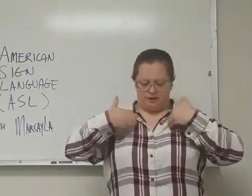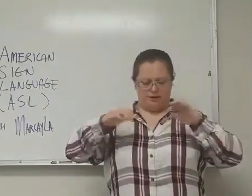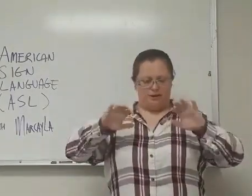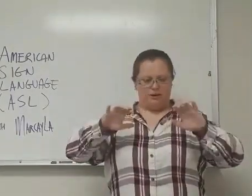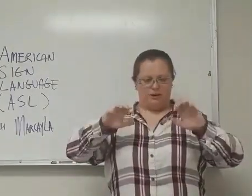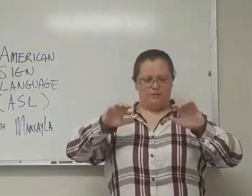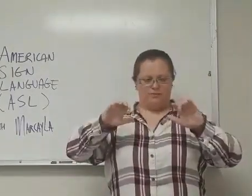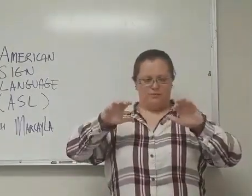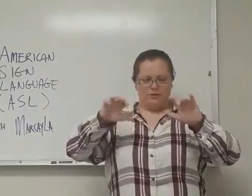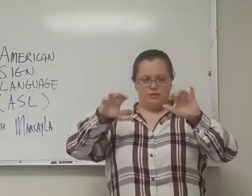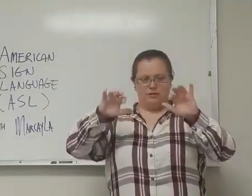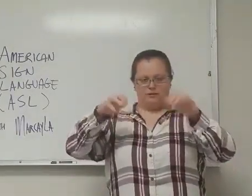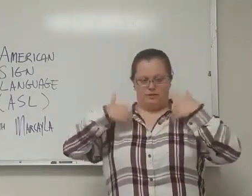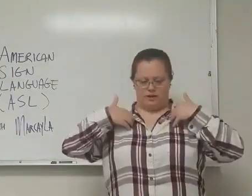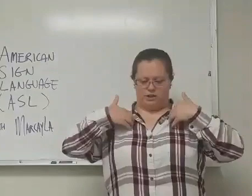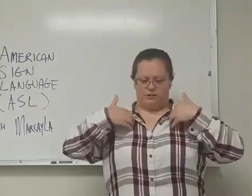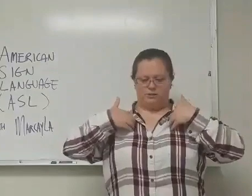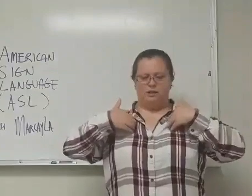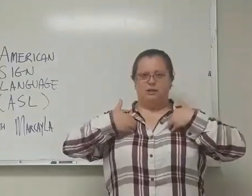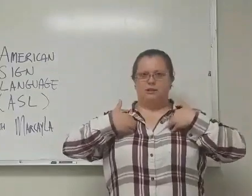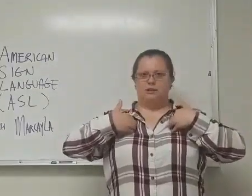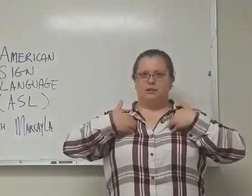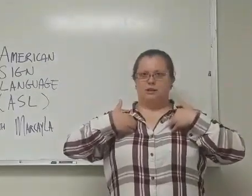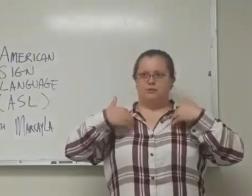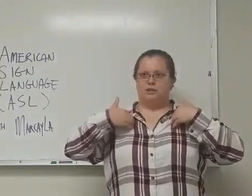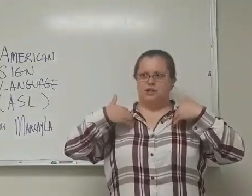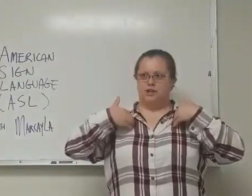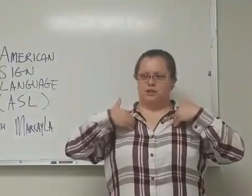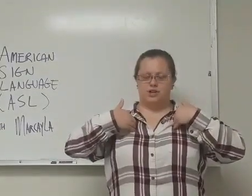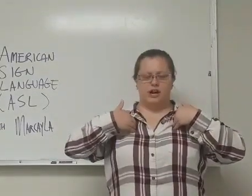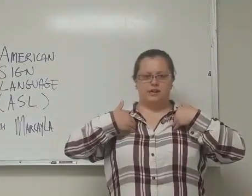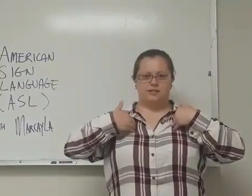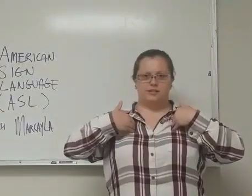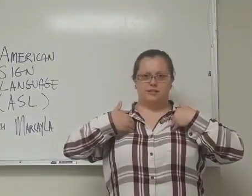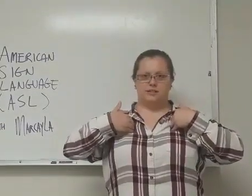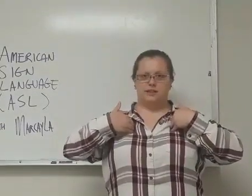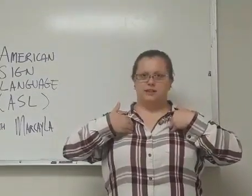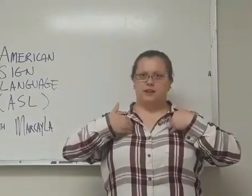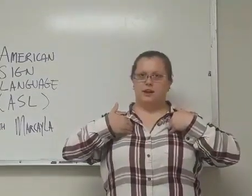your fingers touching your chest, and then